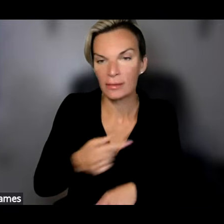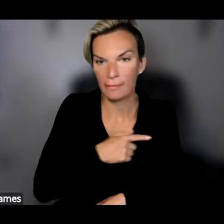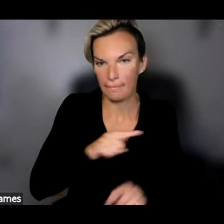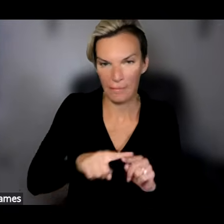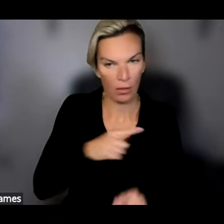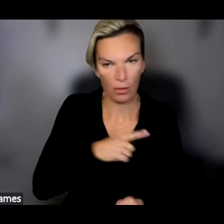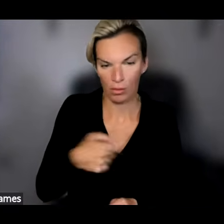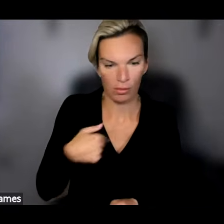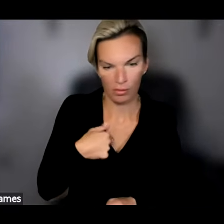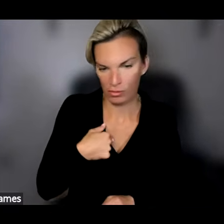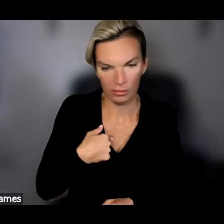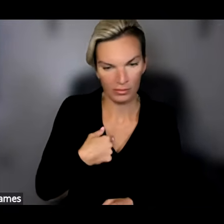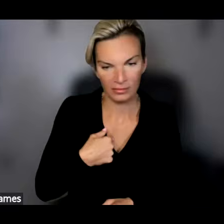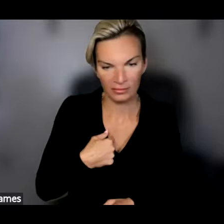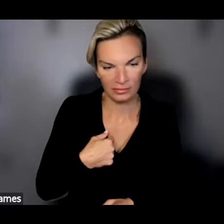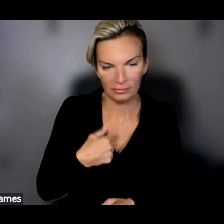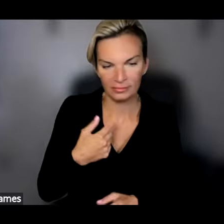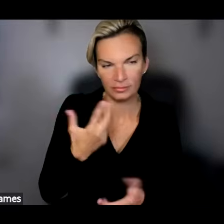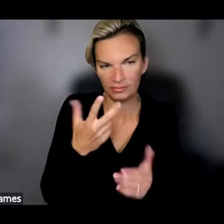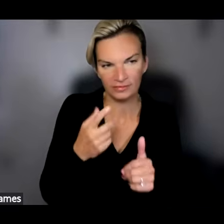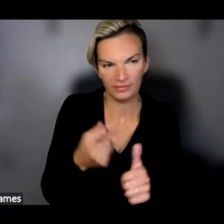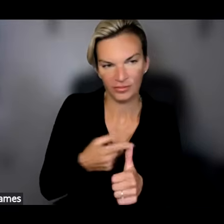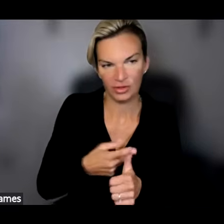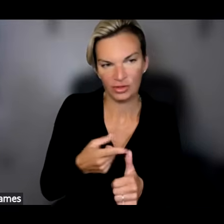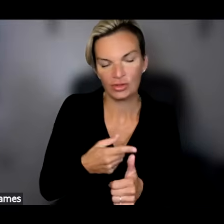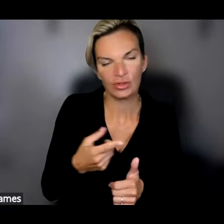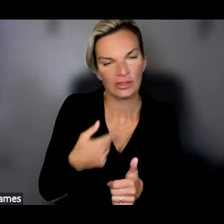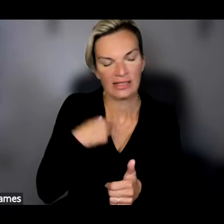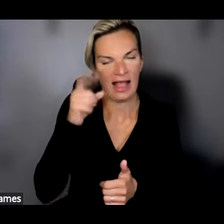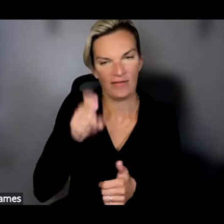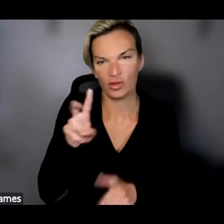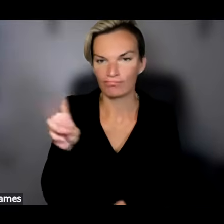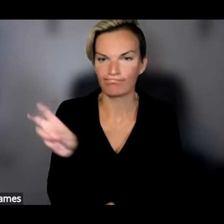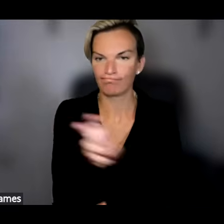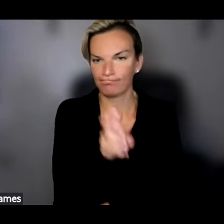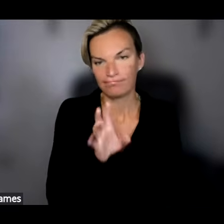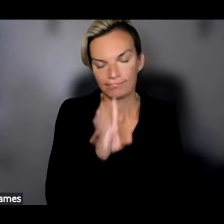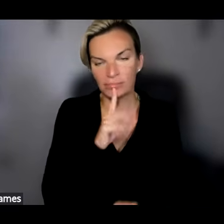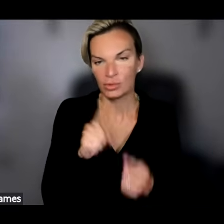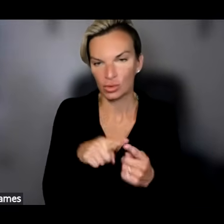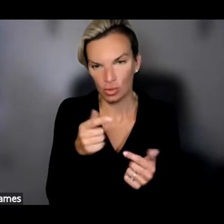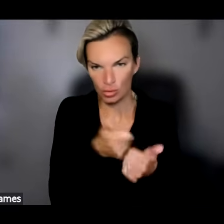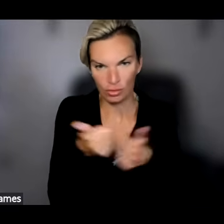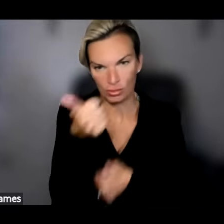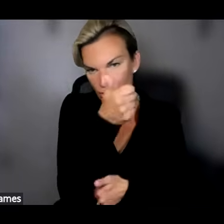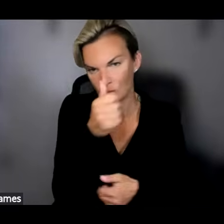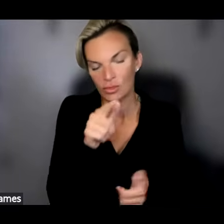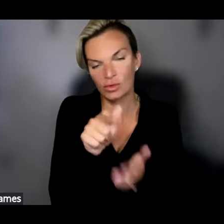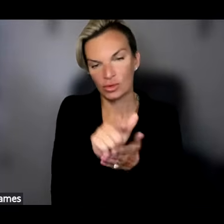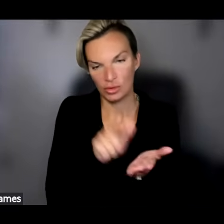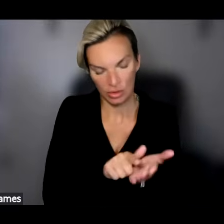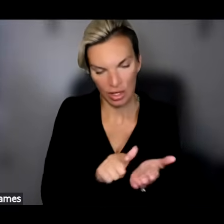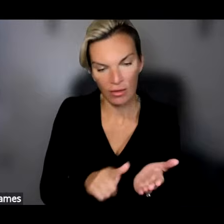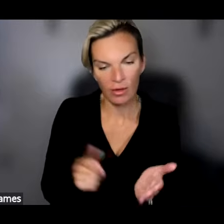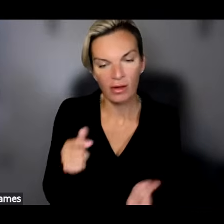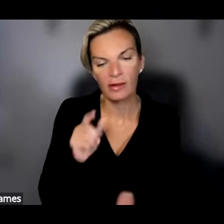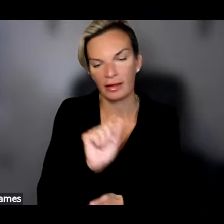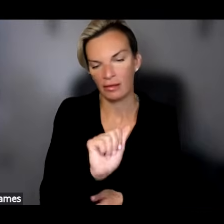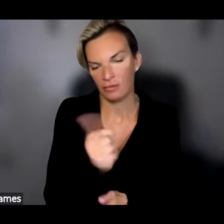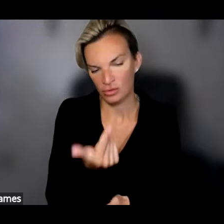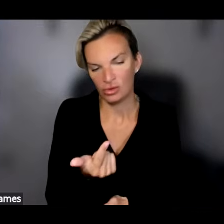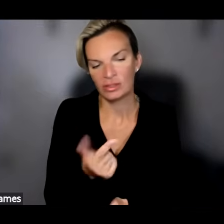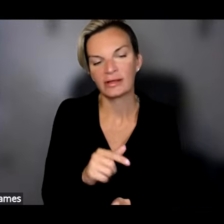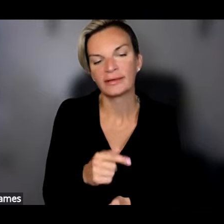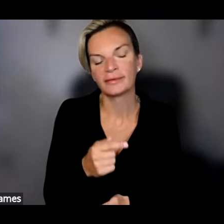well. I would refer you to the Attorney General for advice on to what extent the board can consider that remedy